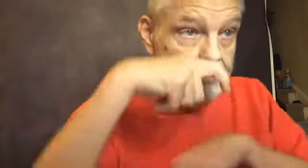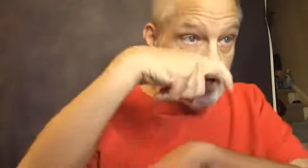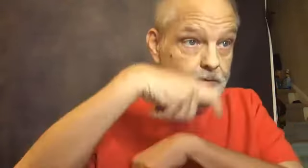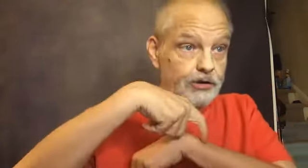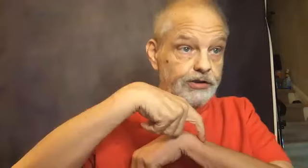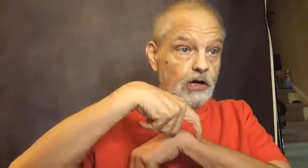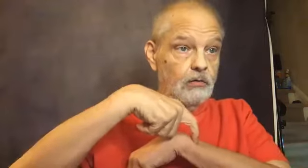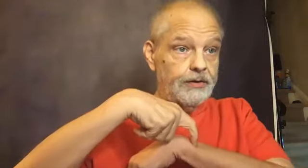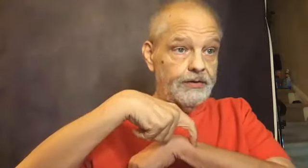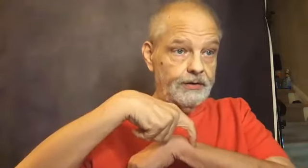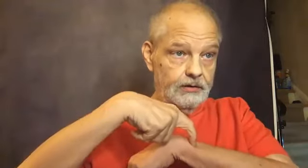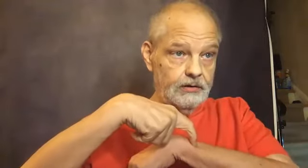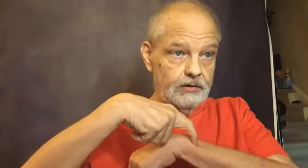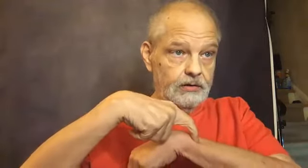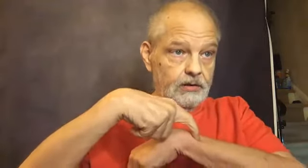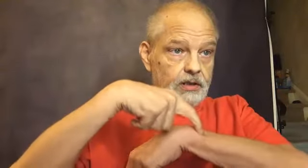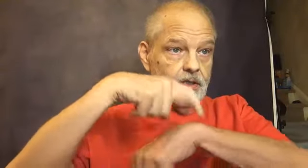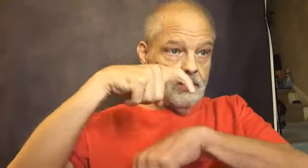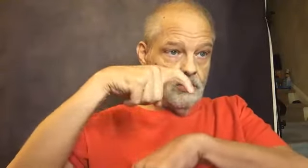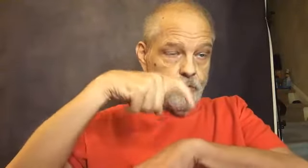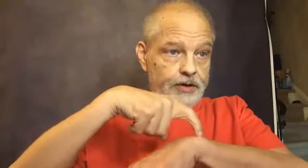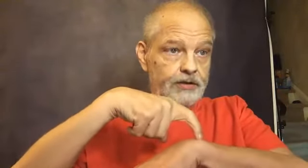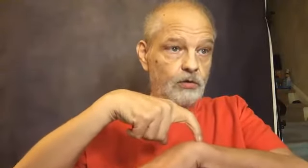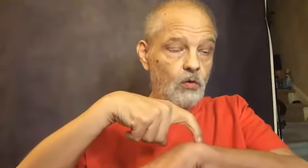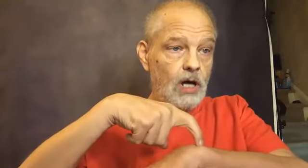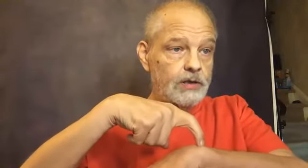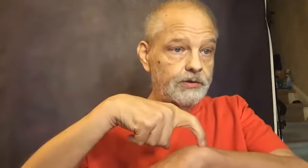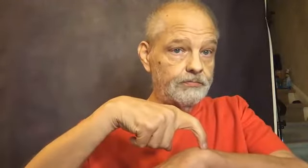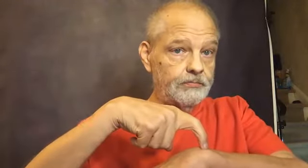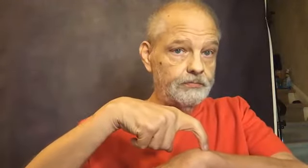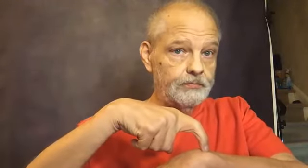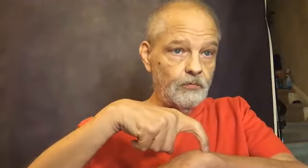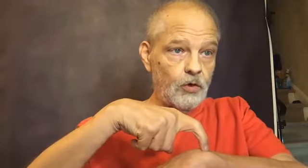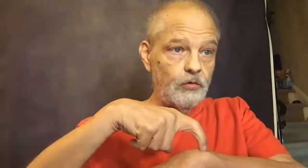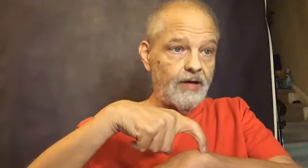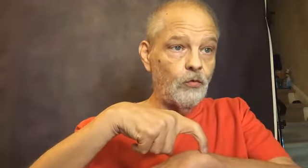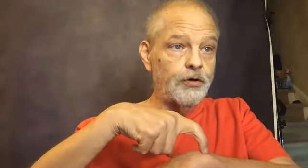Time, you just start with, you're pointing to a watch, whether you have one or not.